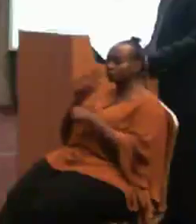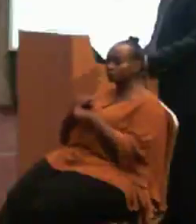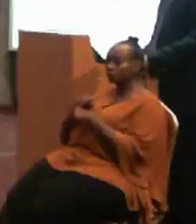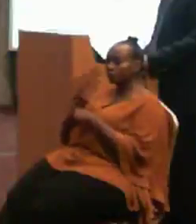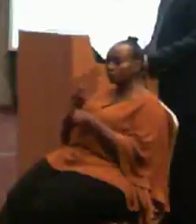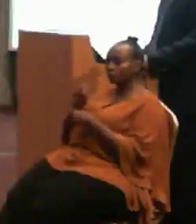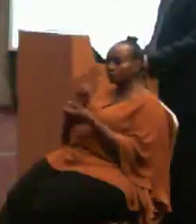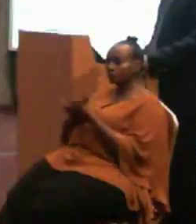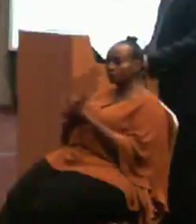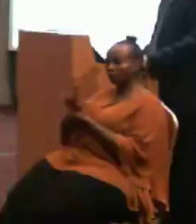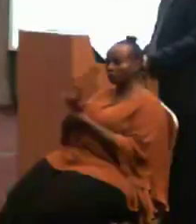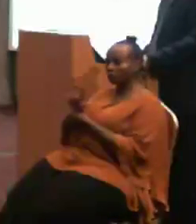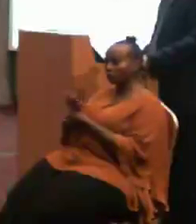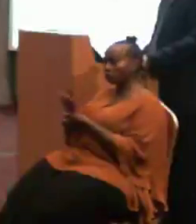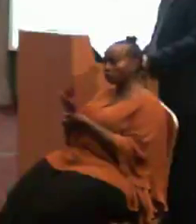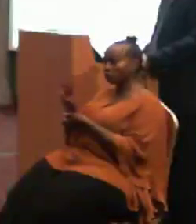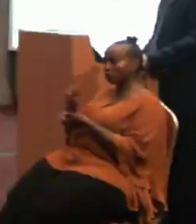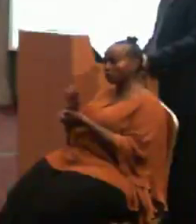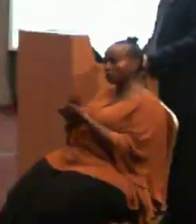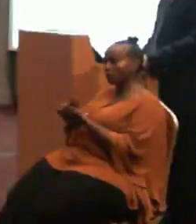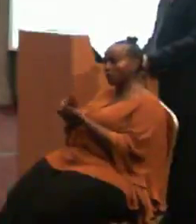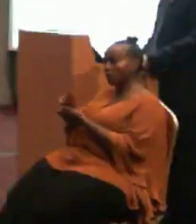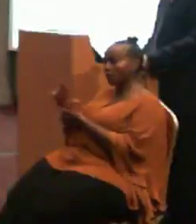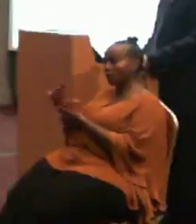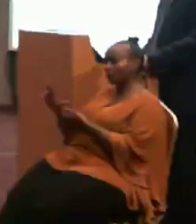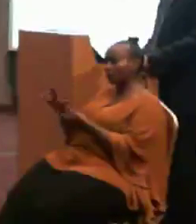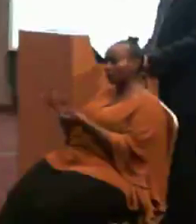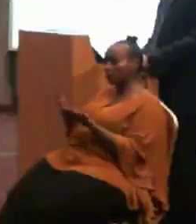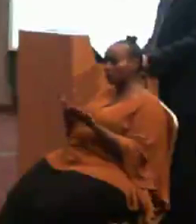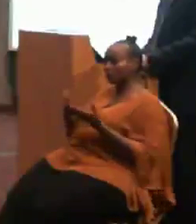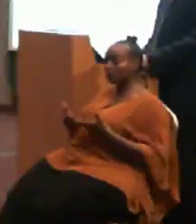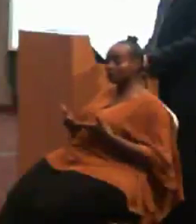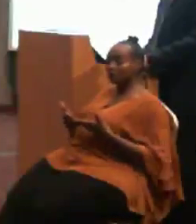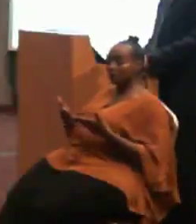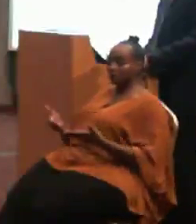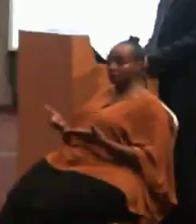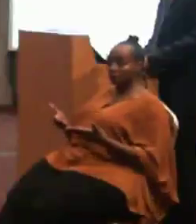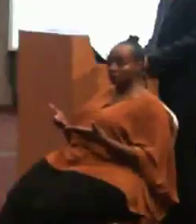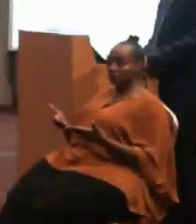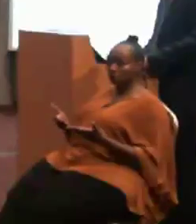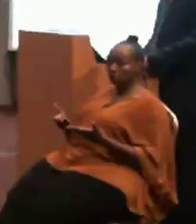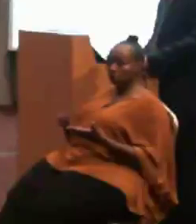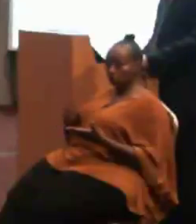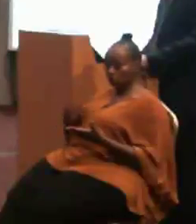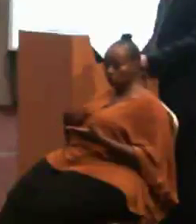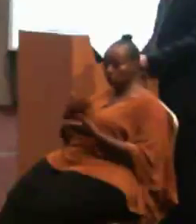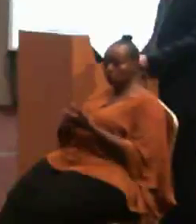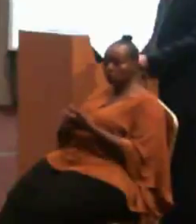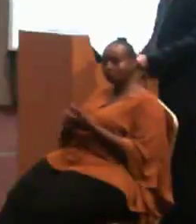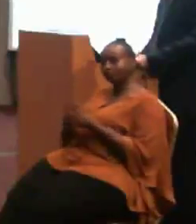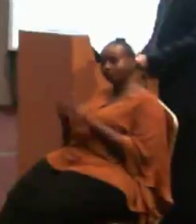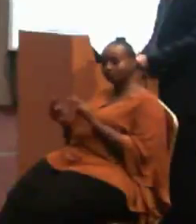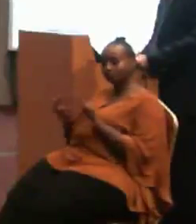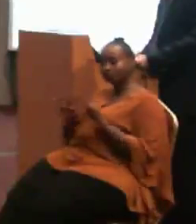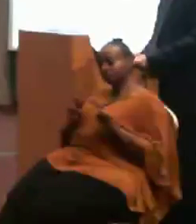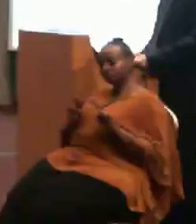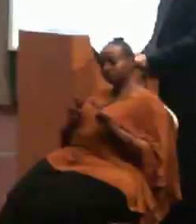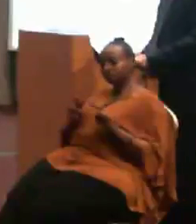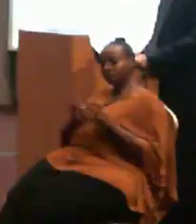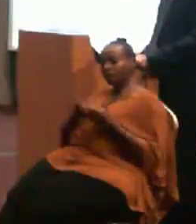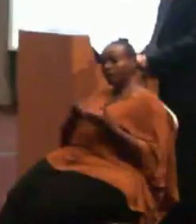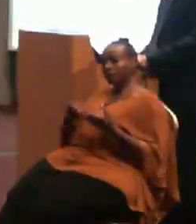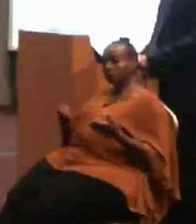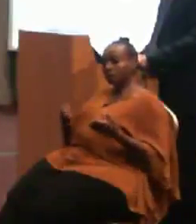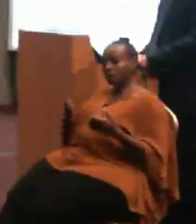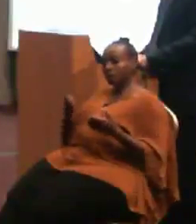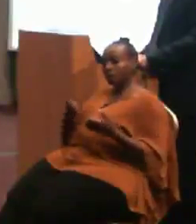2017-18 to provide the service, so that we can be able from our side to look into those assets